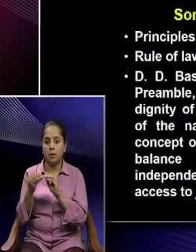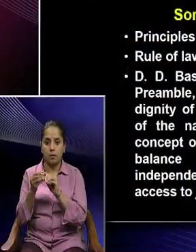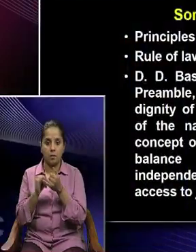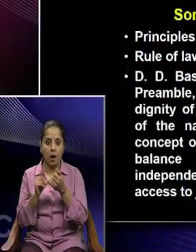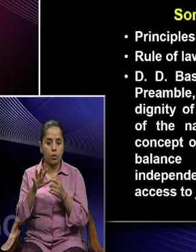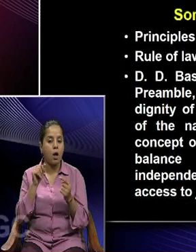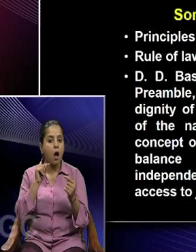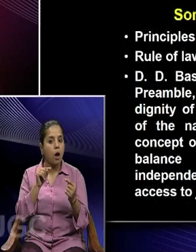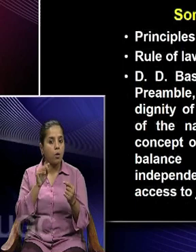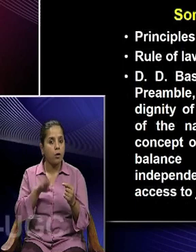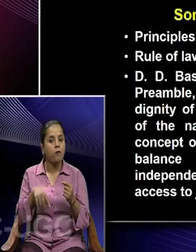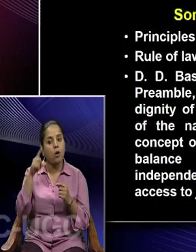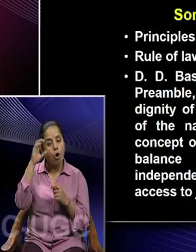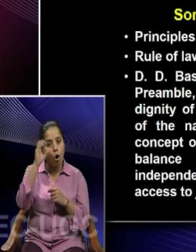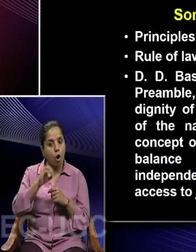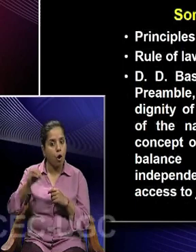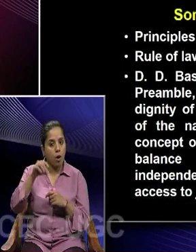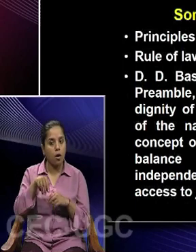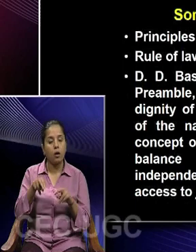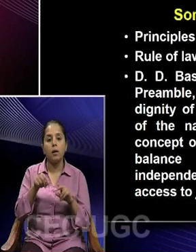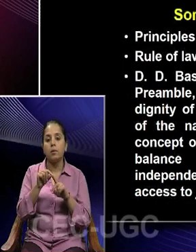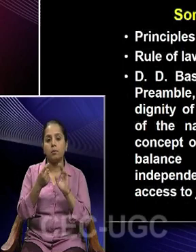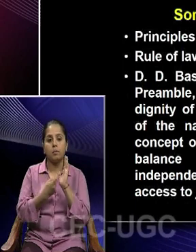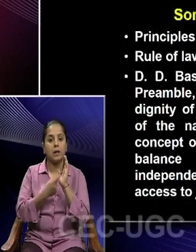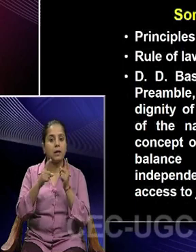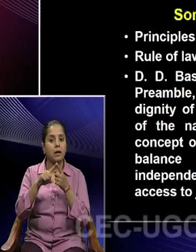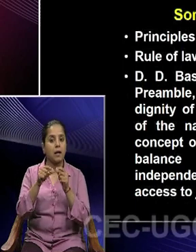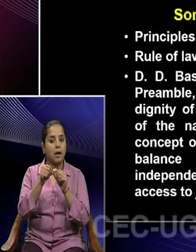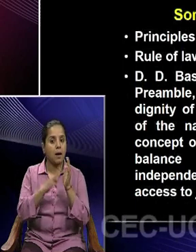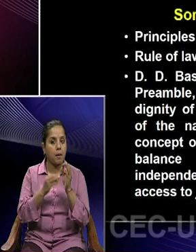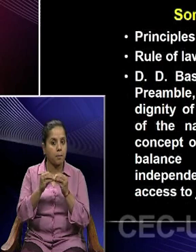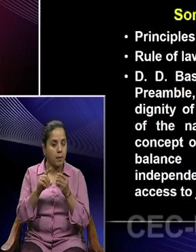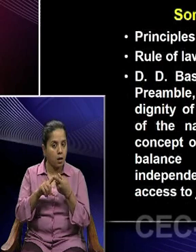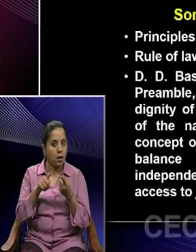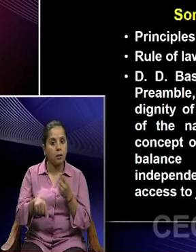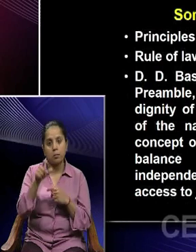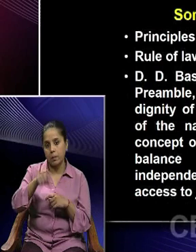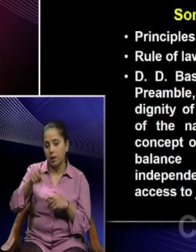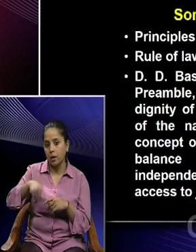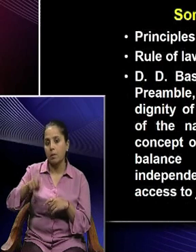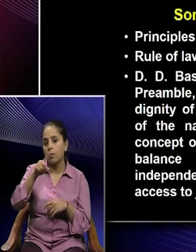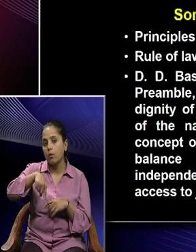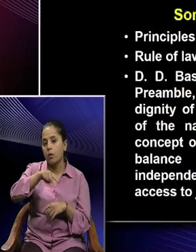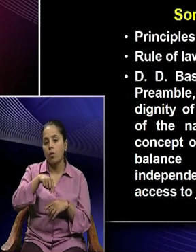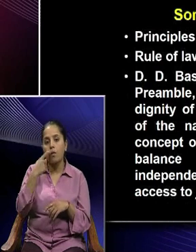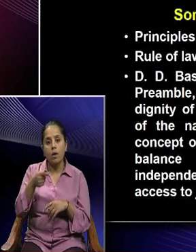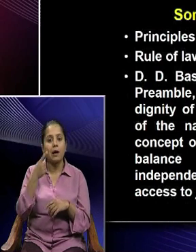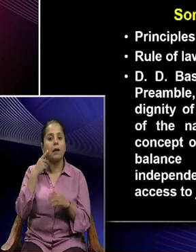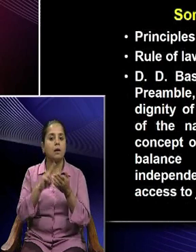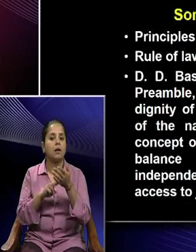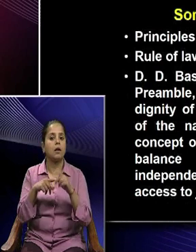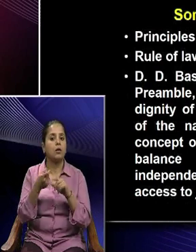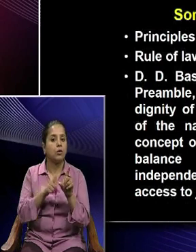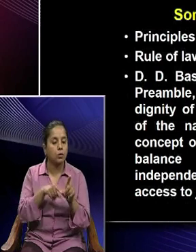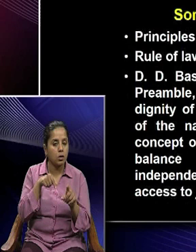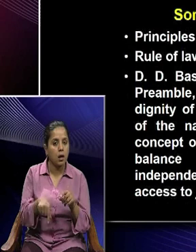argued that the objectives specified in the preamble, judicial review, freedom and dignity of the individual, unity and integrity of the nation,